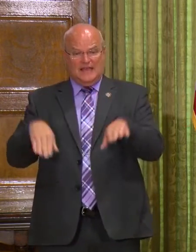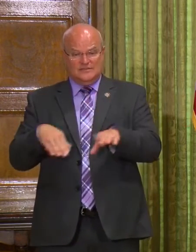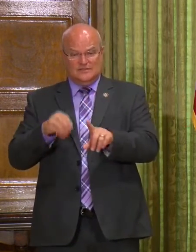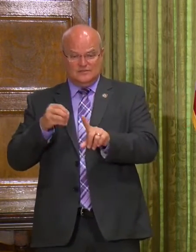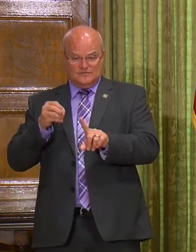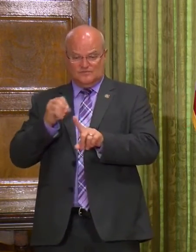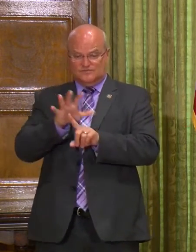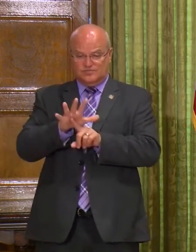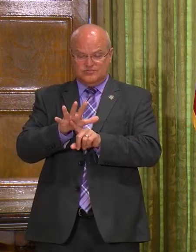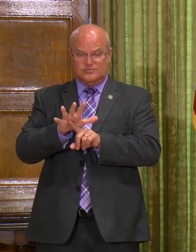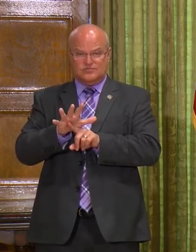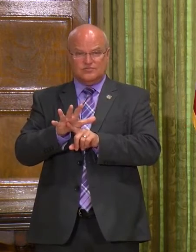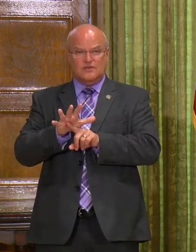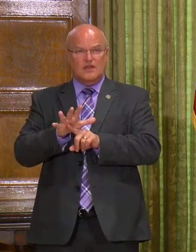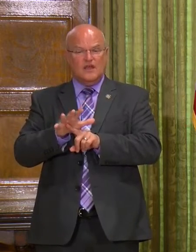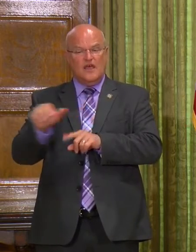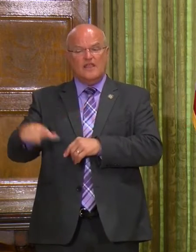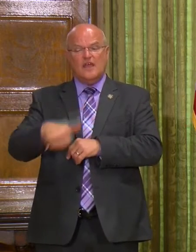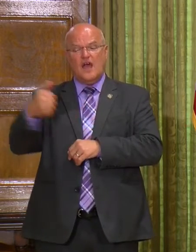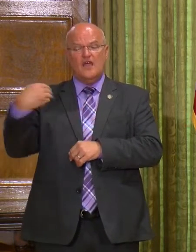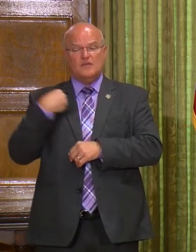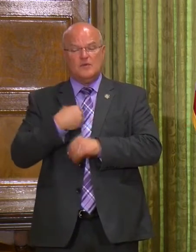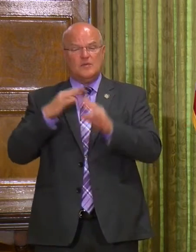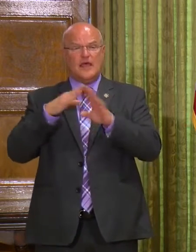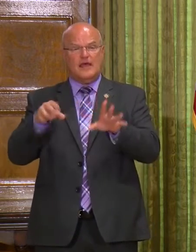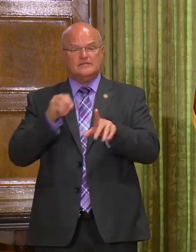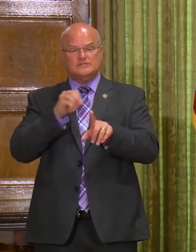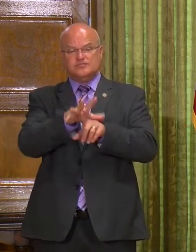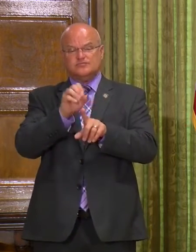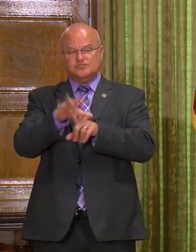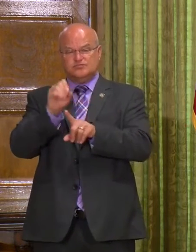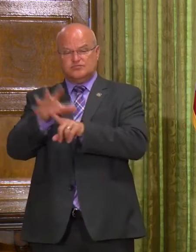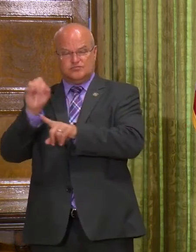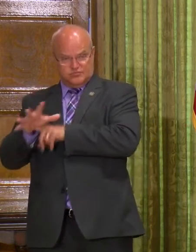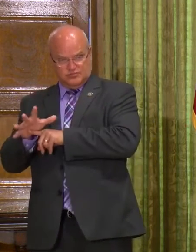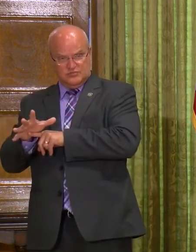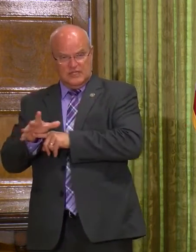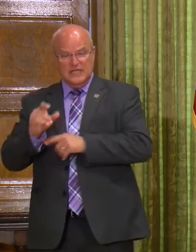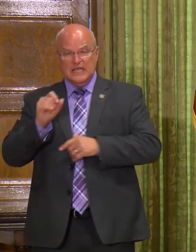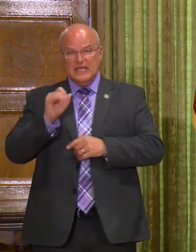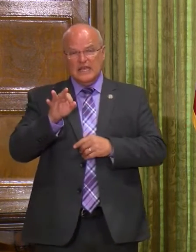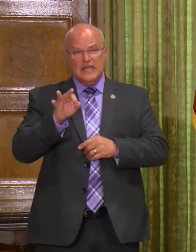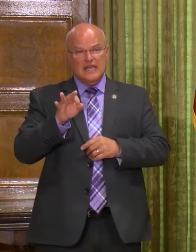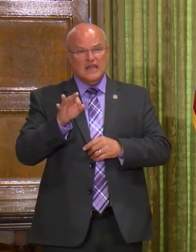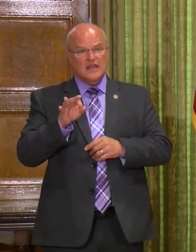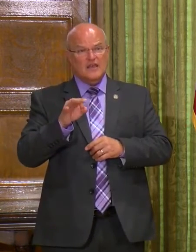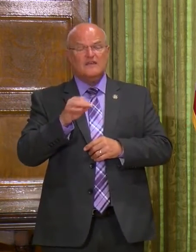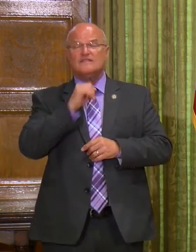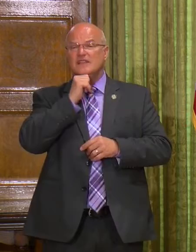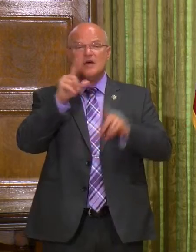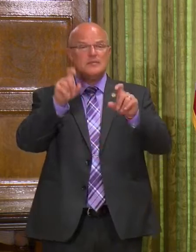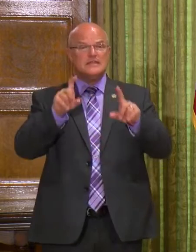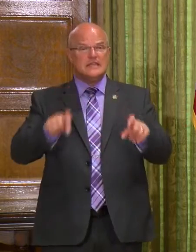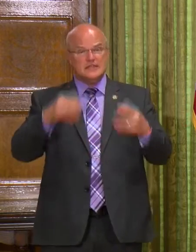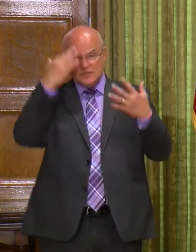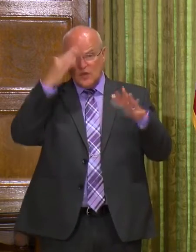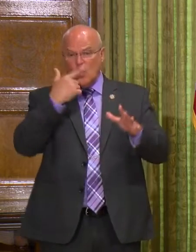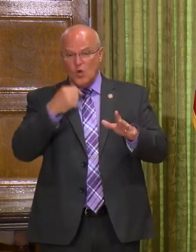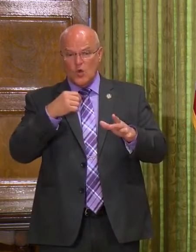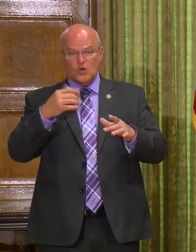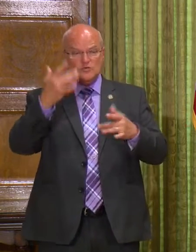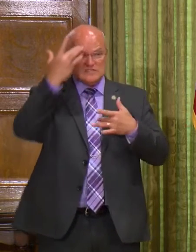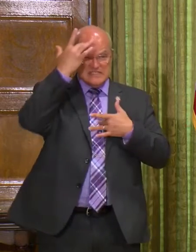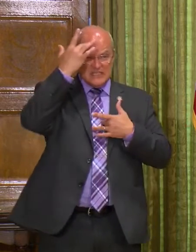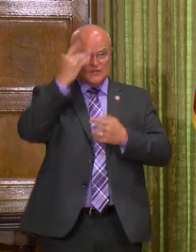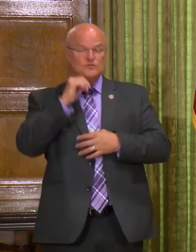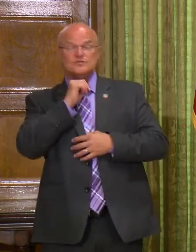is infected, it's very difficult to keep the other members of the household, especially if they've not been tested. You don't know who's infected,